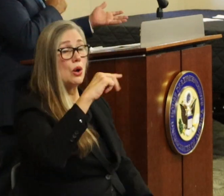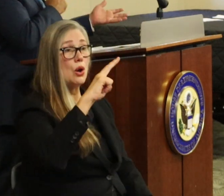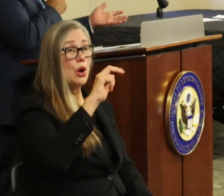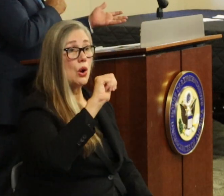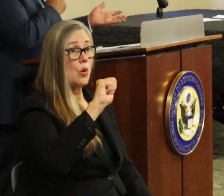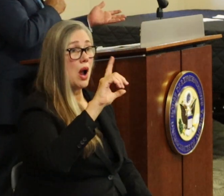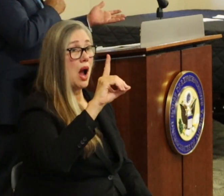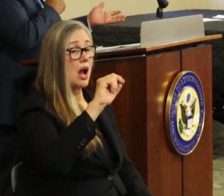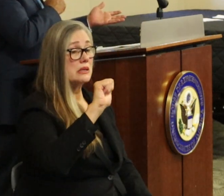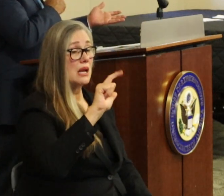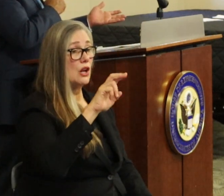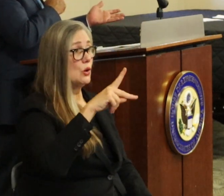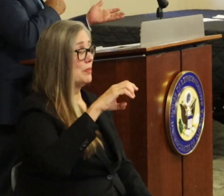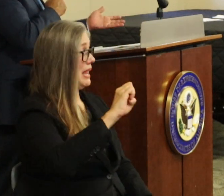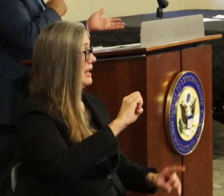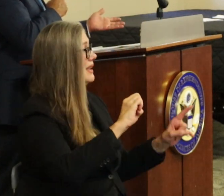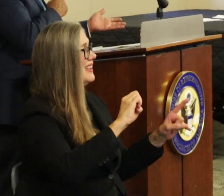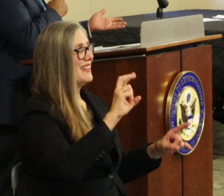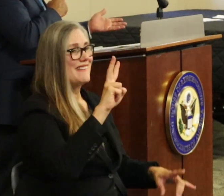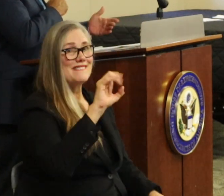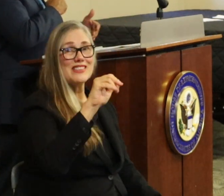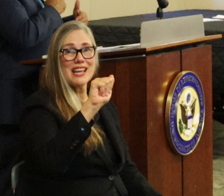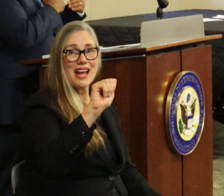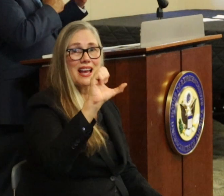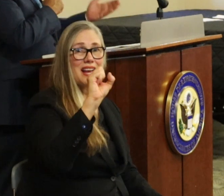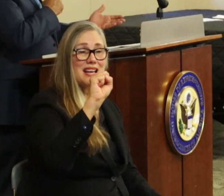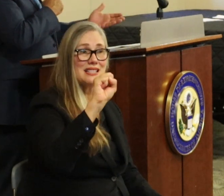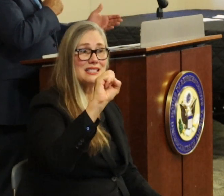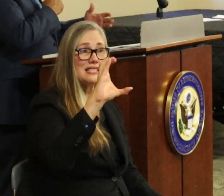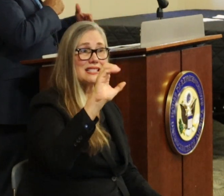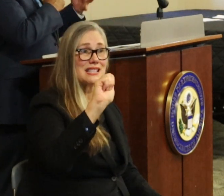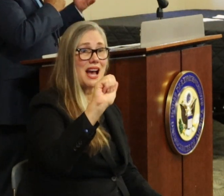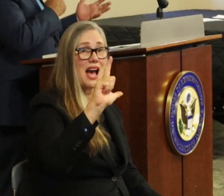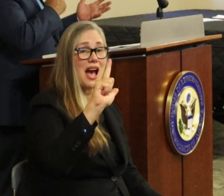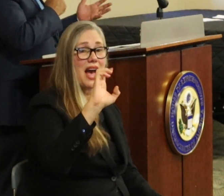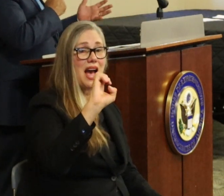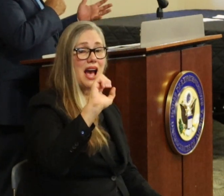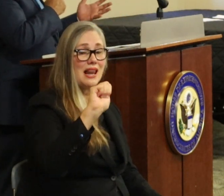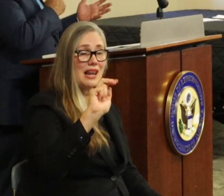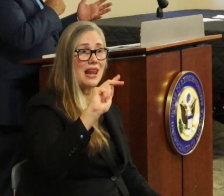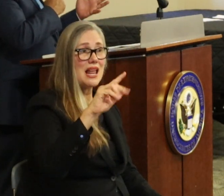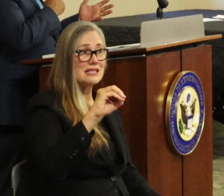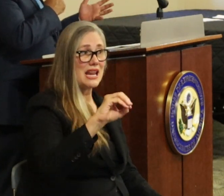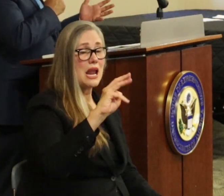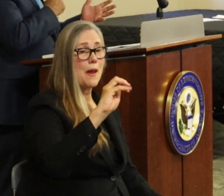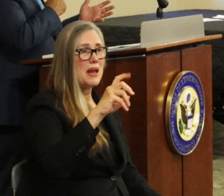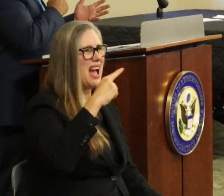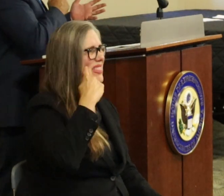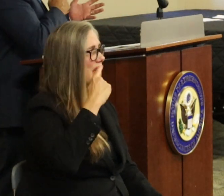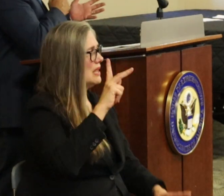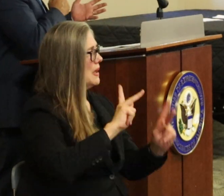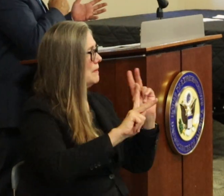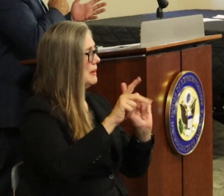Escalante Meadows got a community project funding to help them in that project. I think it's People